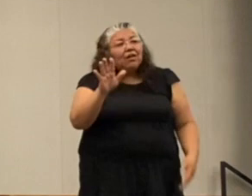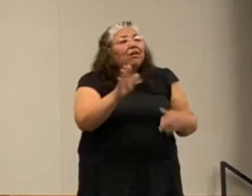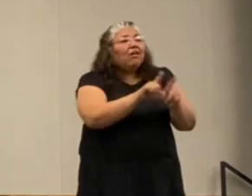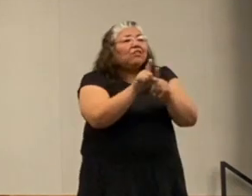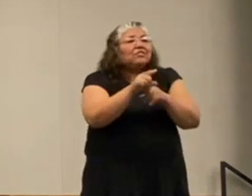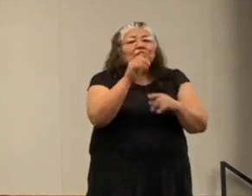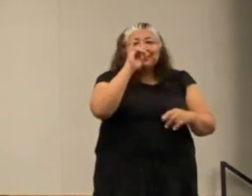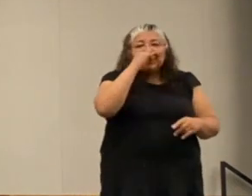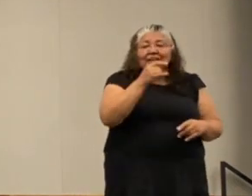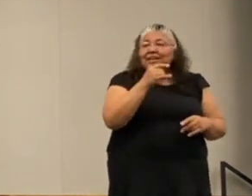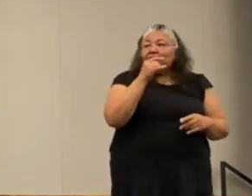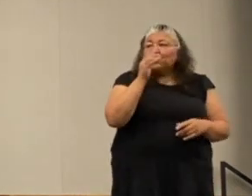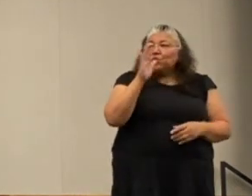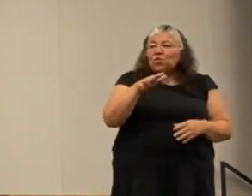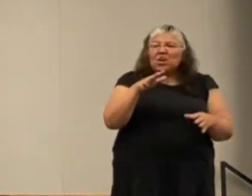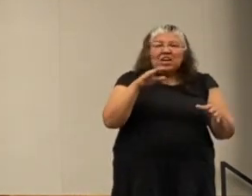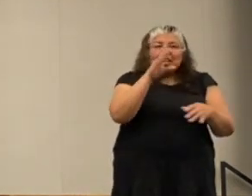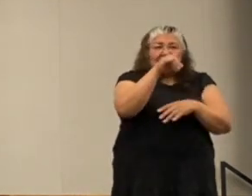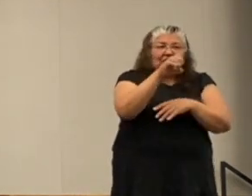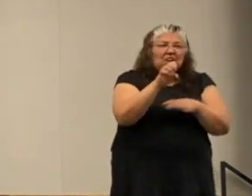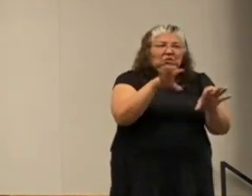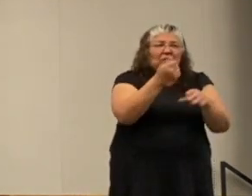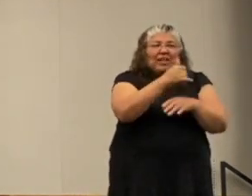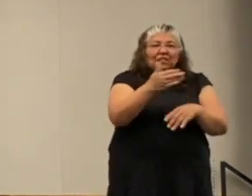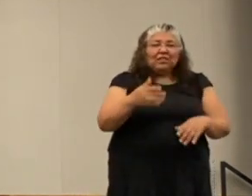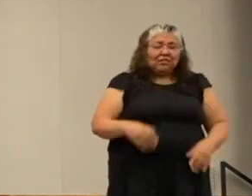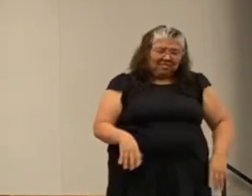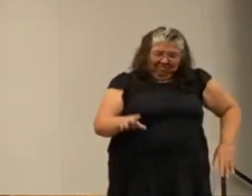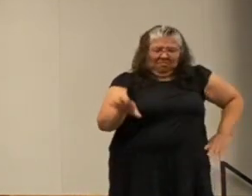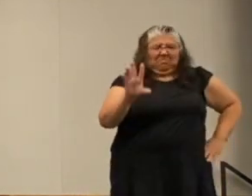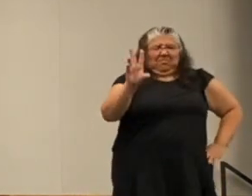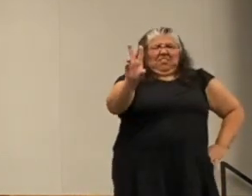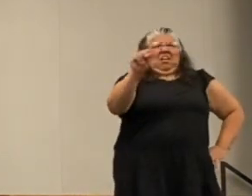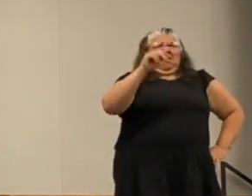Even the kid who would dare to do anything would be like, no,